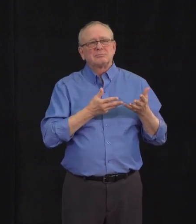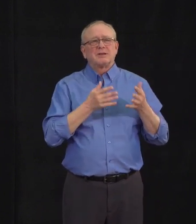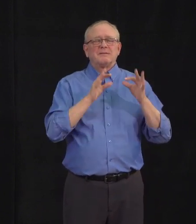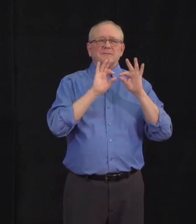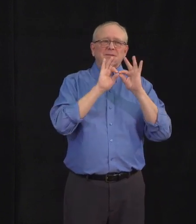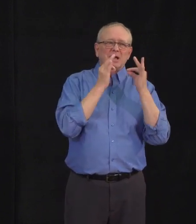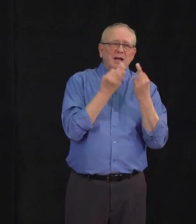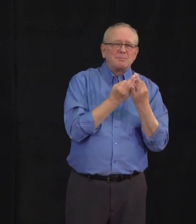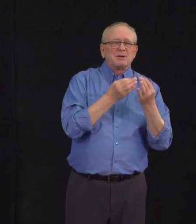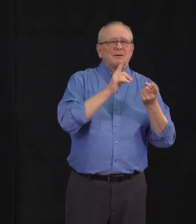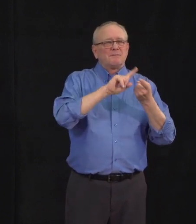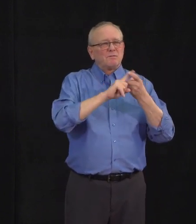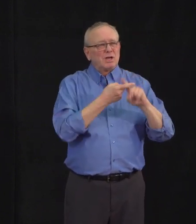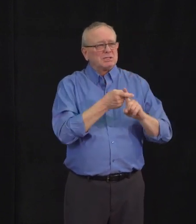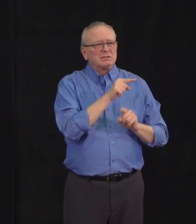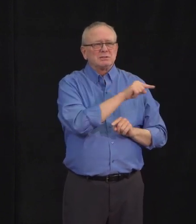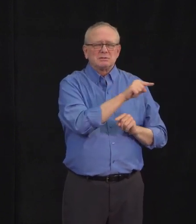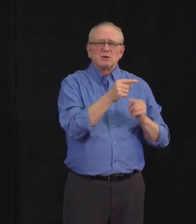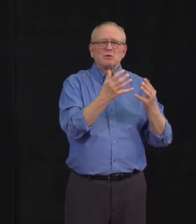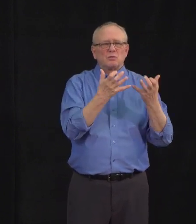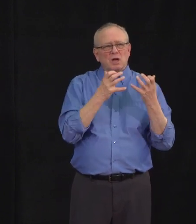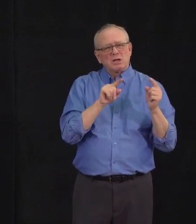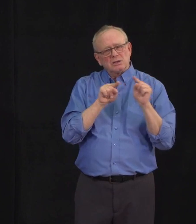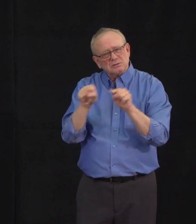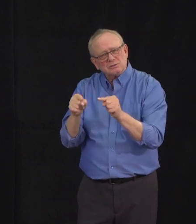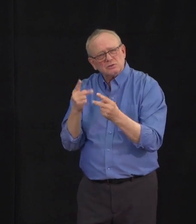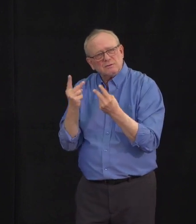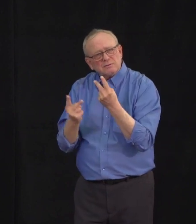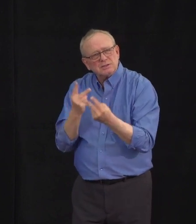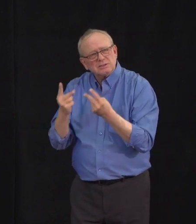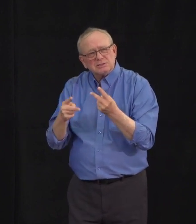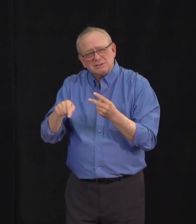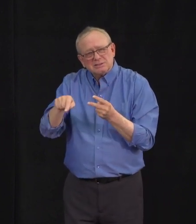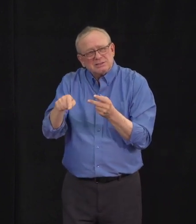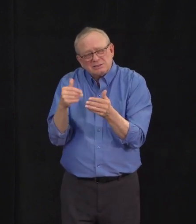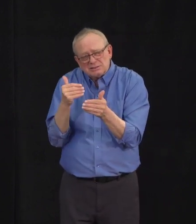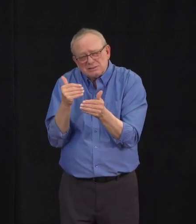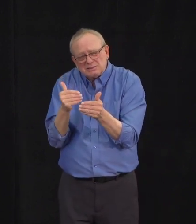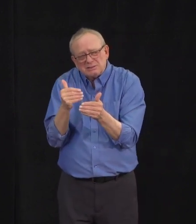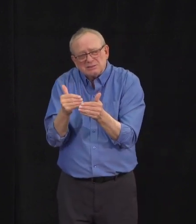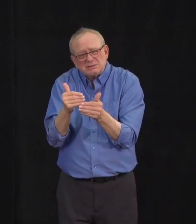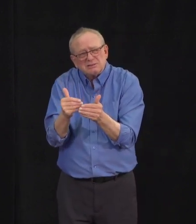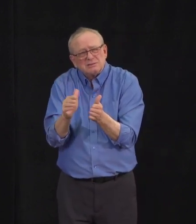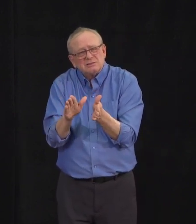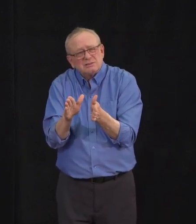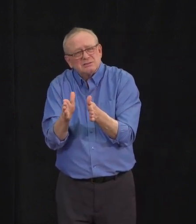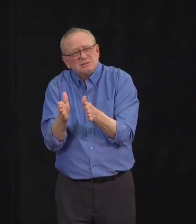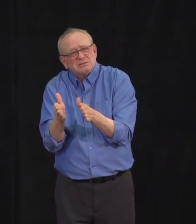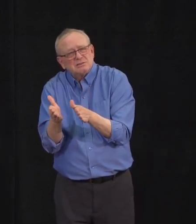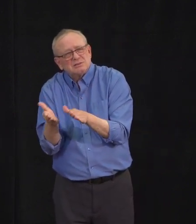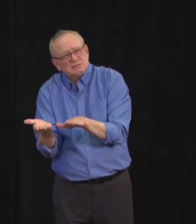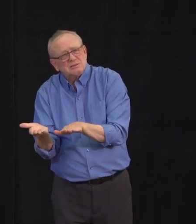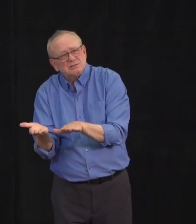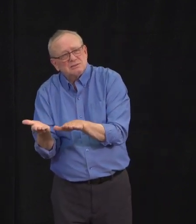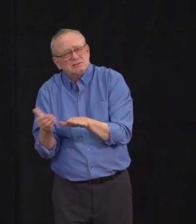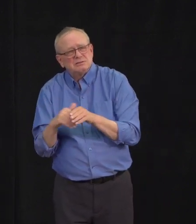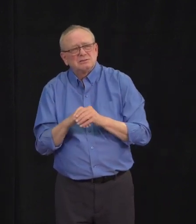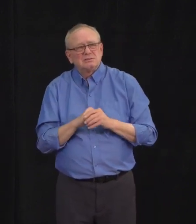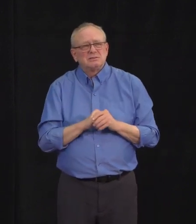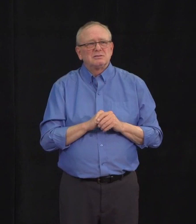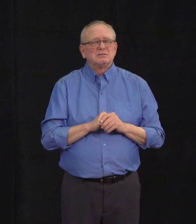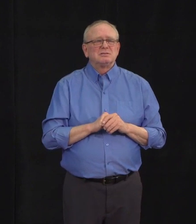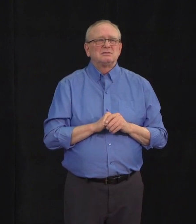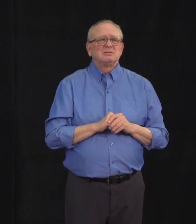one of these facilities where that loved one is near the end of their life. And I think there have been different interpretations